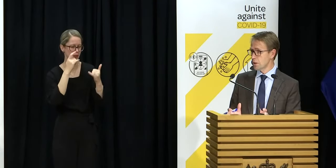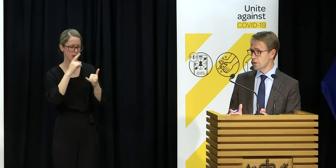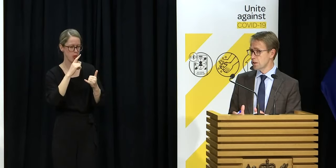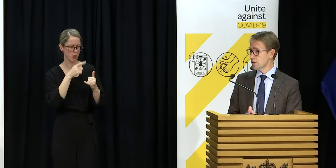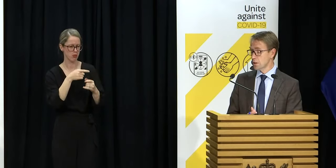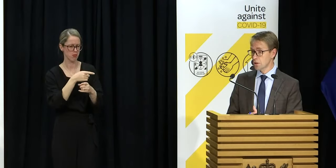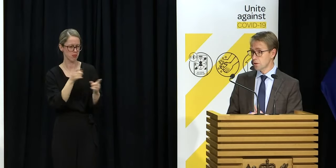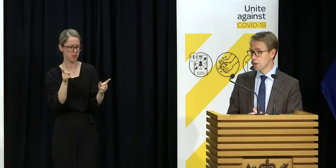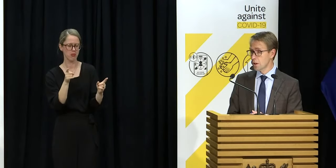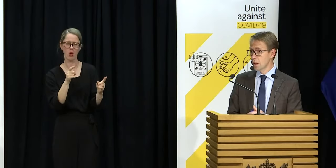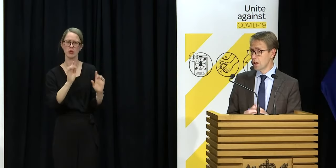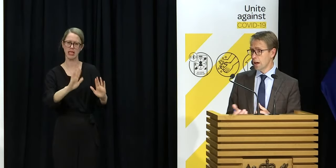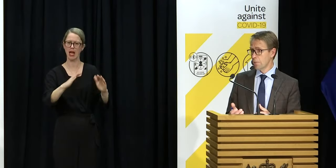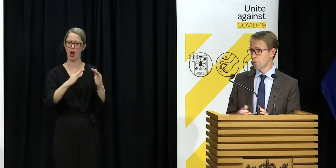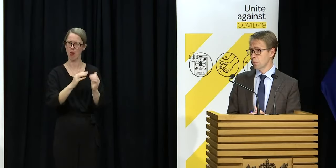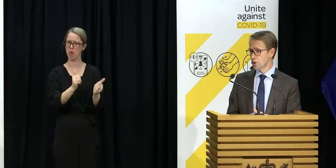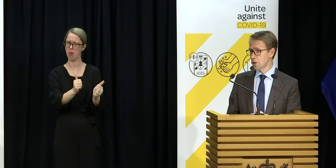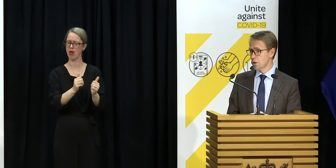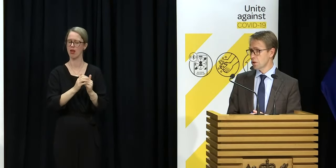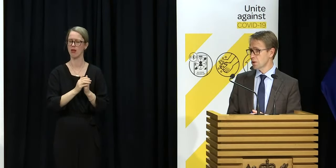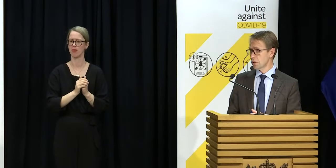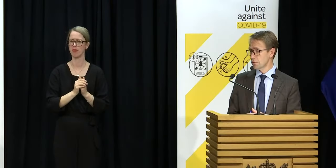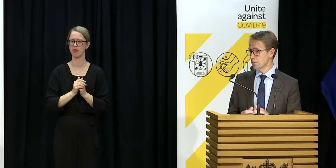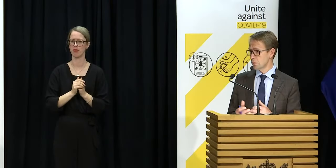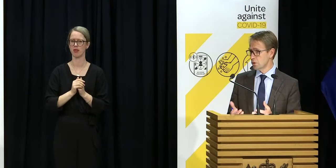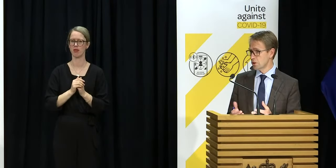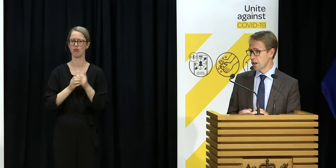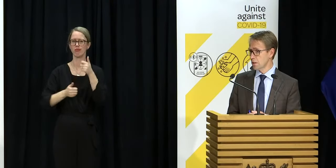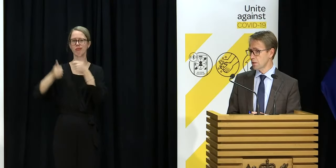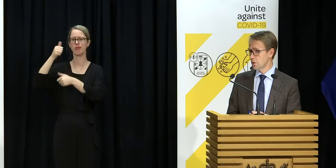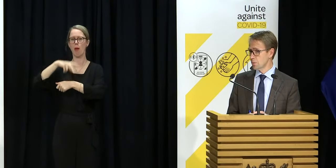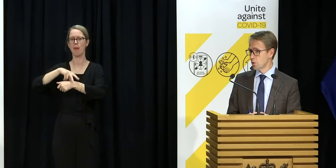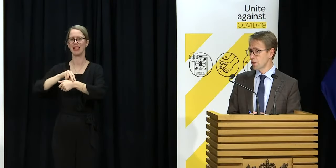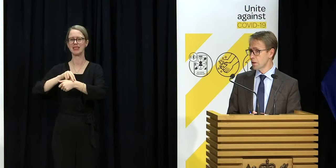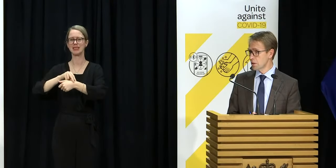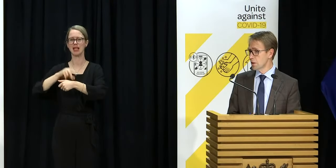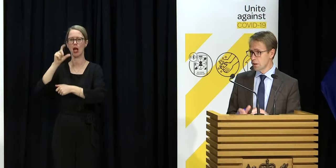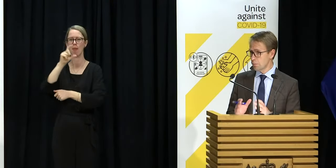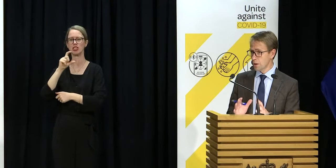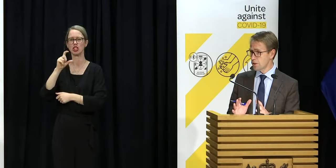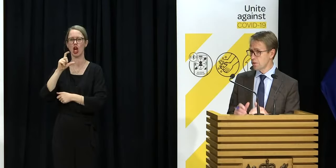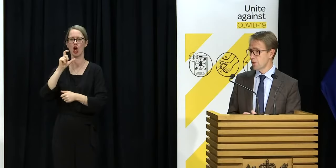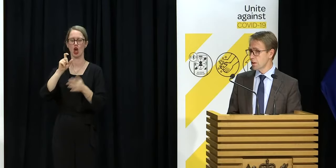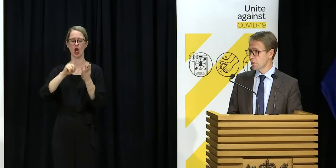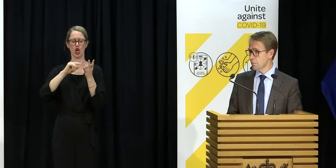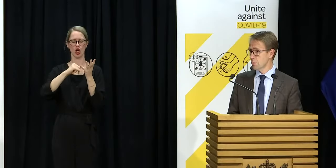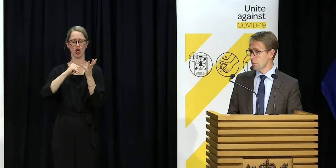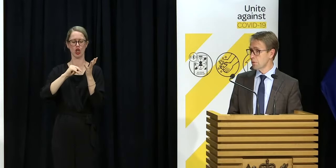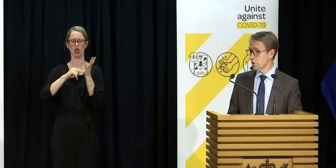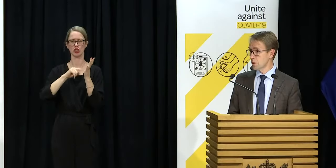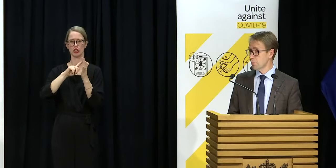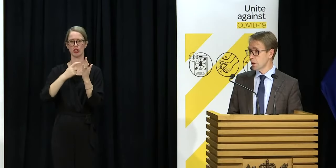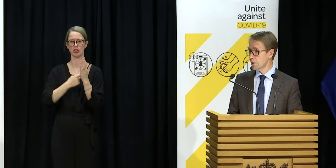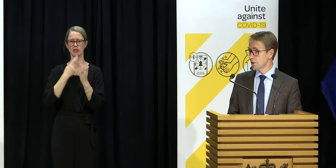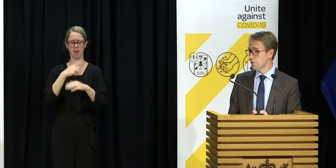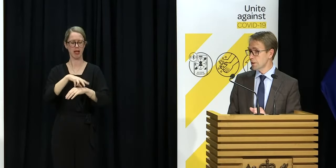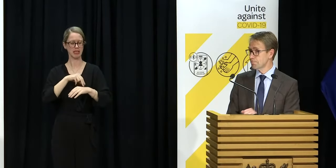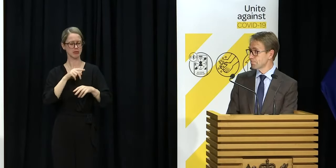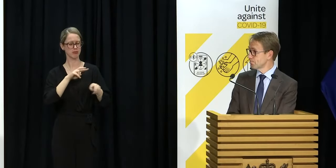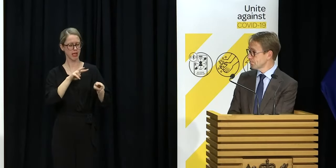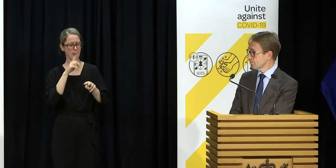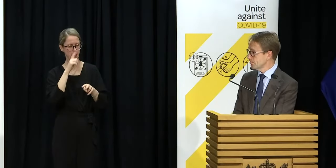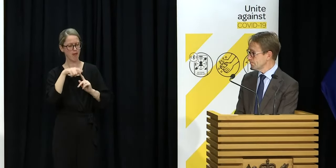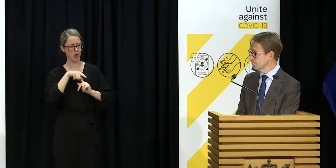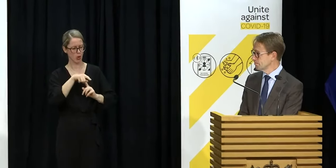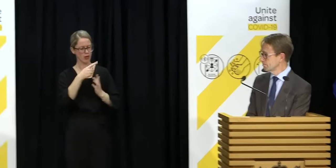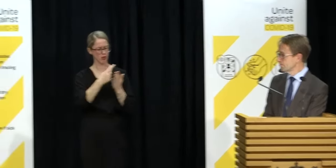compliance from their sense, and certainly Commissioner Costa was saying this morning that the police are finding that people have been very compliant so far.